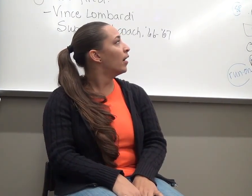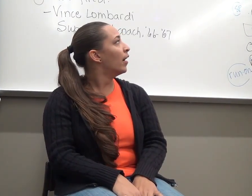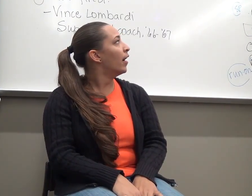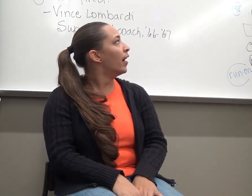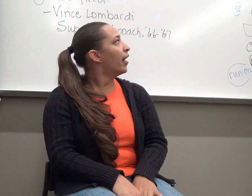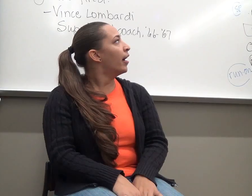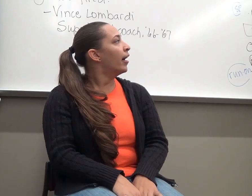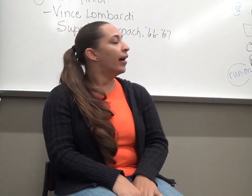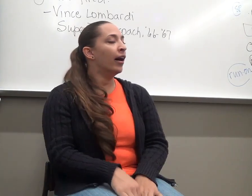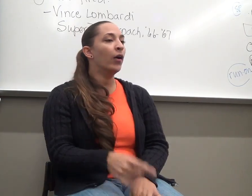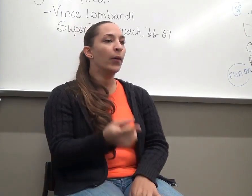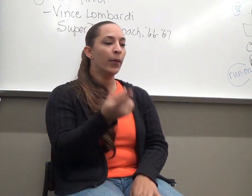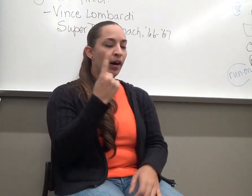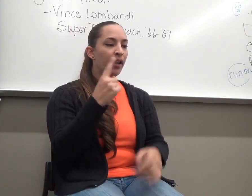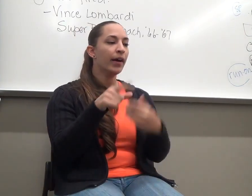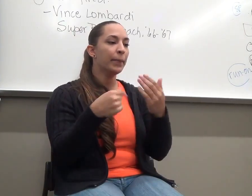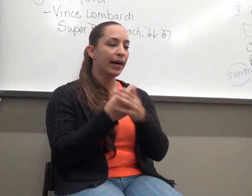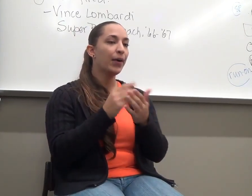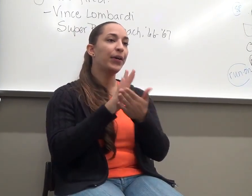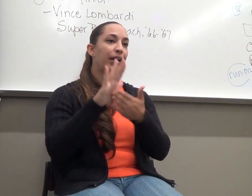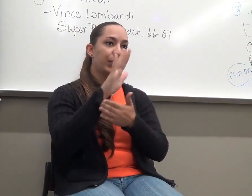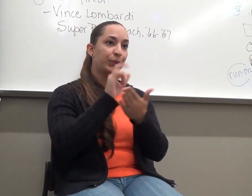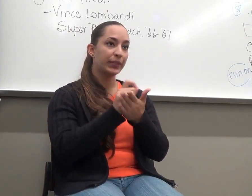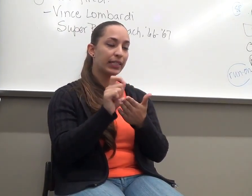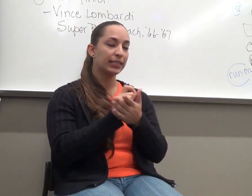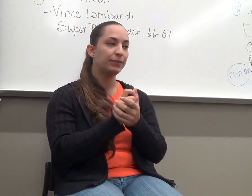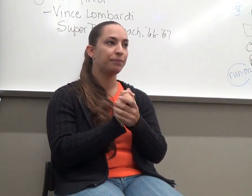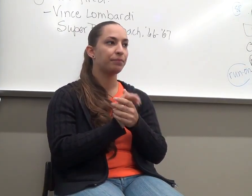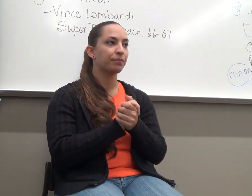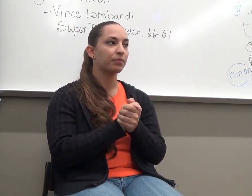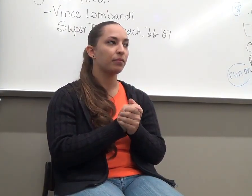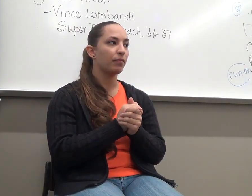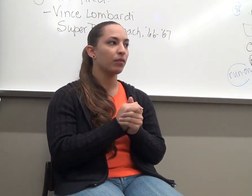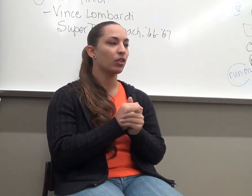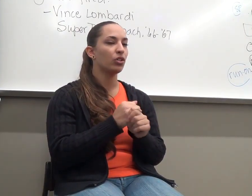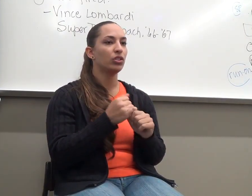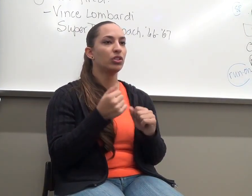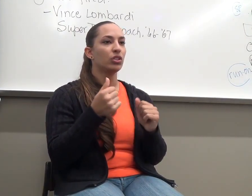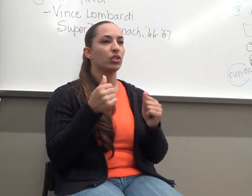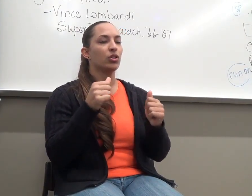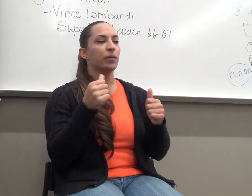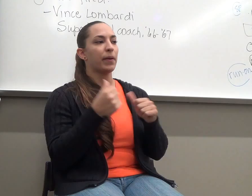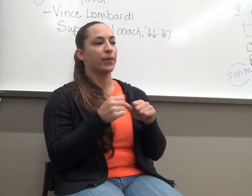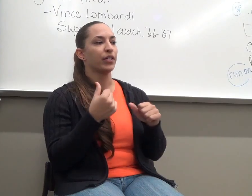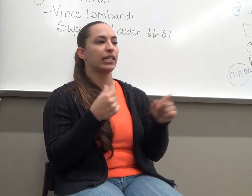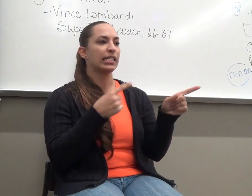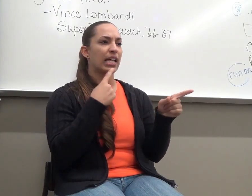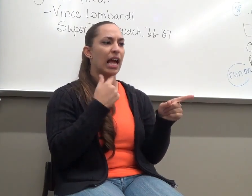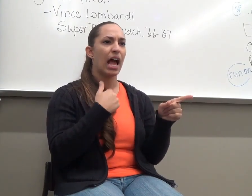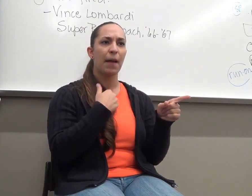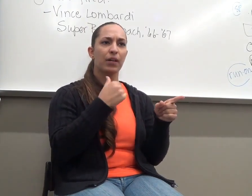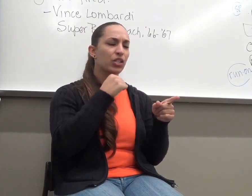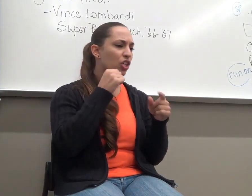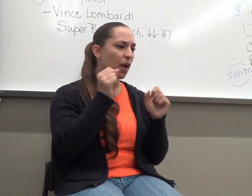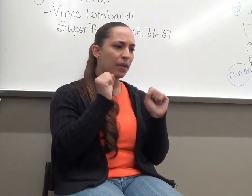is your ability, like, did everyone hear what Jacob was saying? He said, I'm not going to be able to get this into